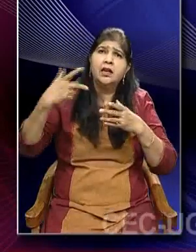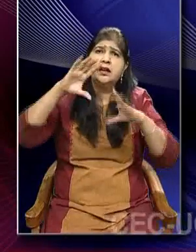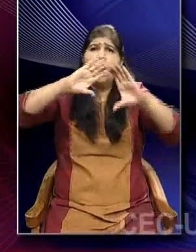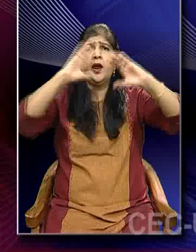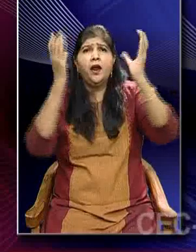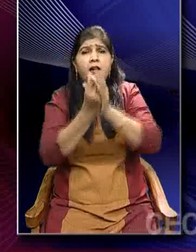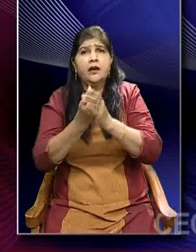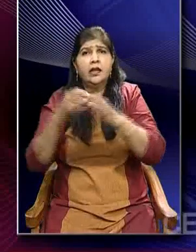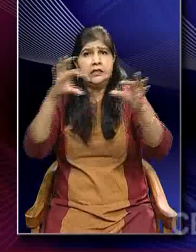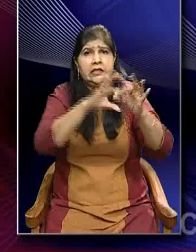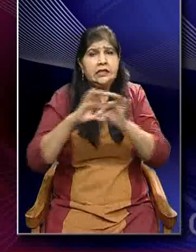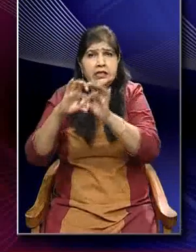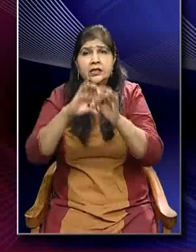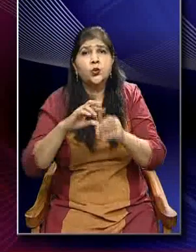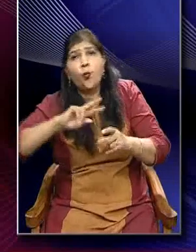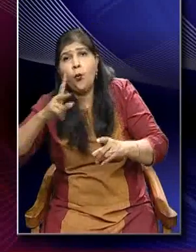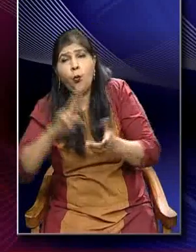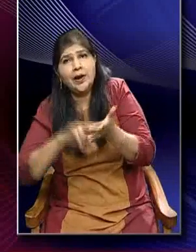internationalization versus